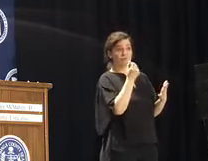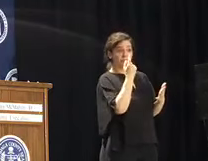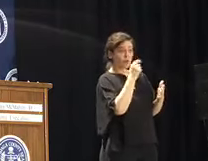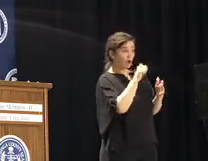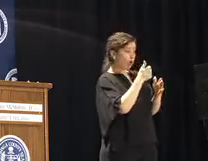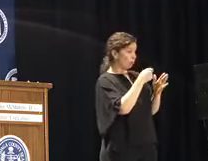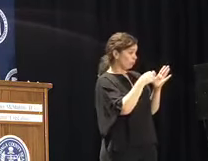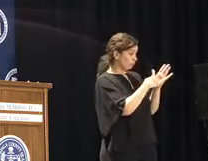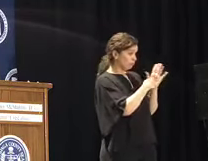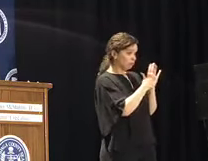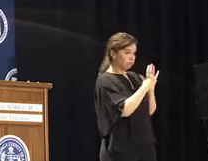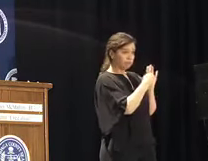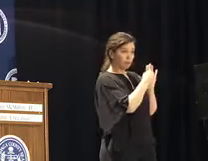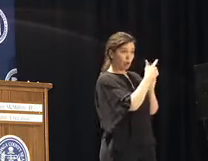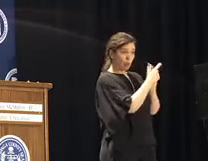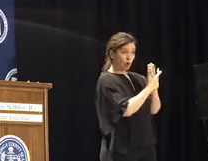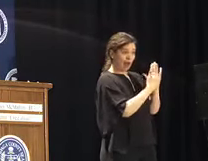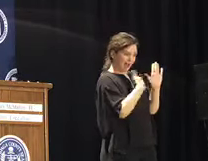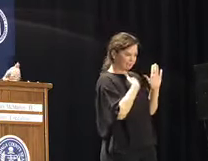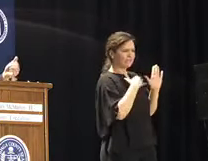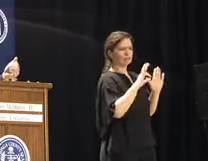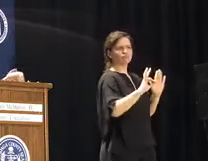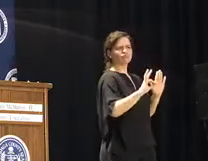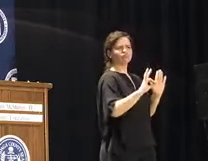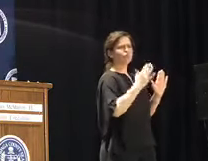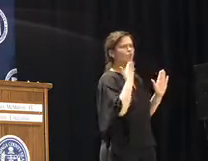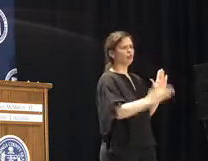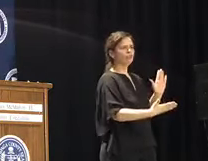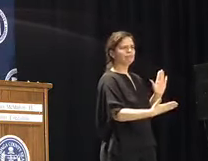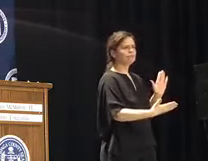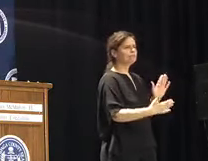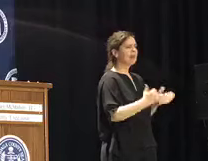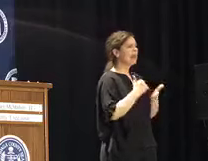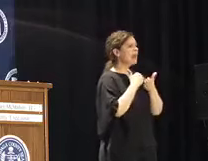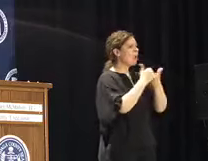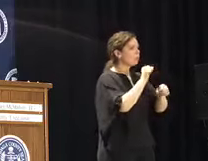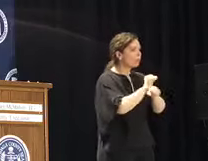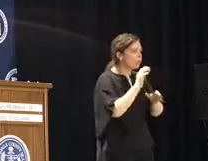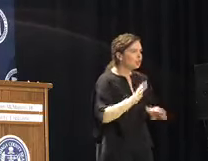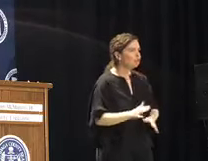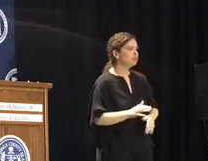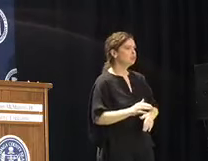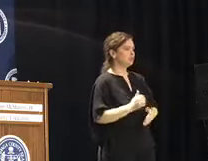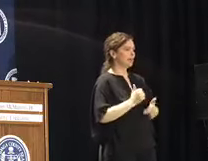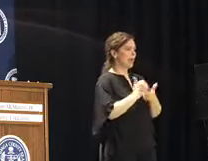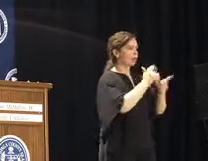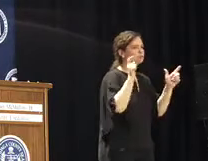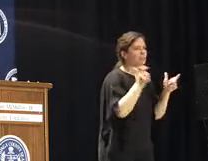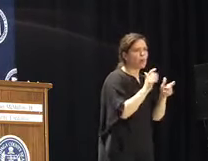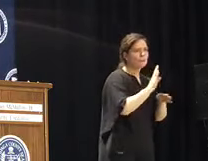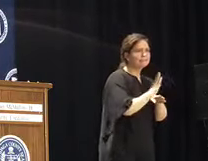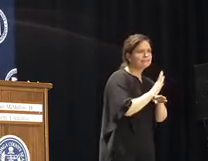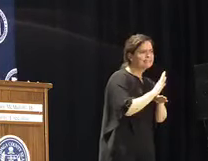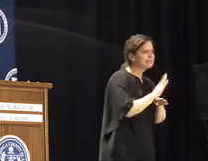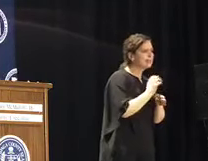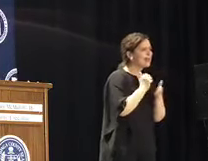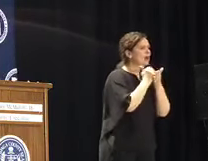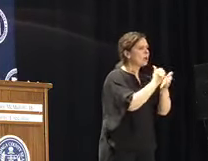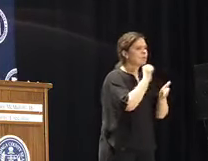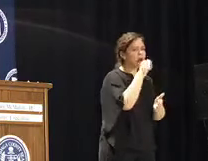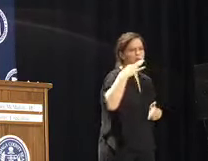for businesses. There'll be a little bit of money going into some a lot of citizens' pockets to help